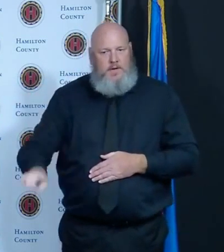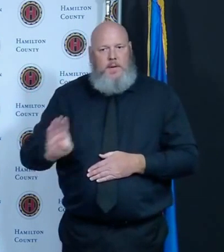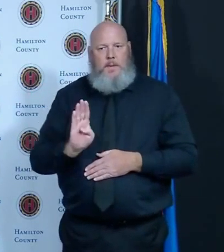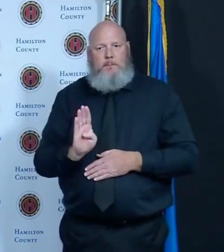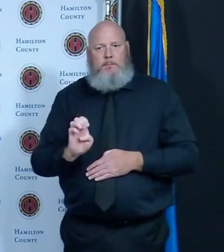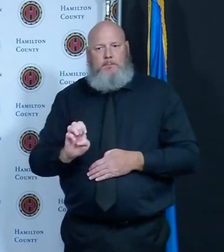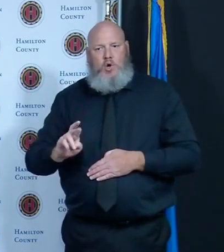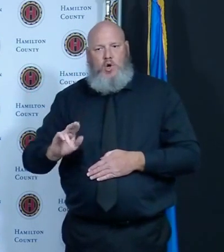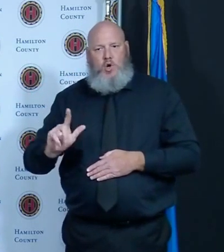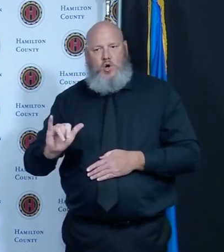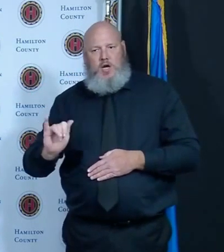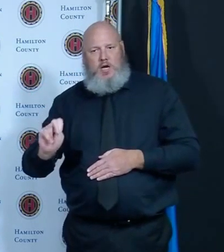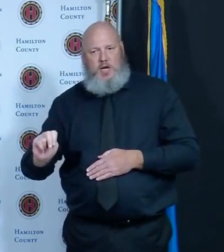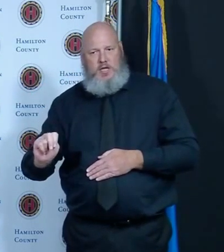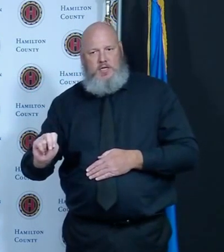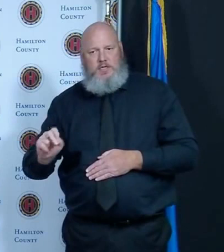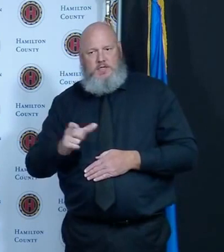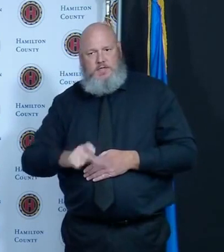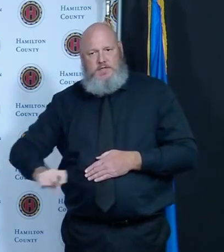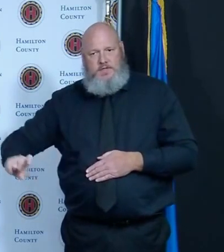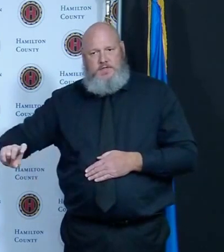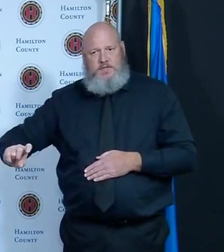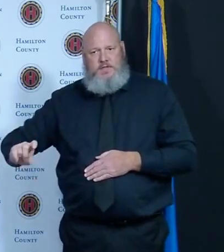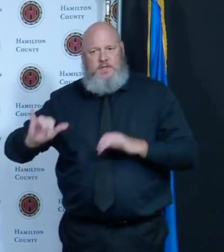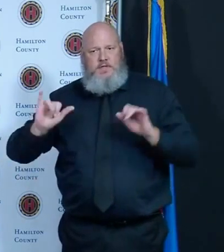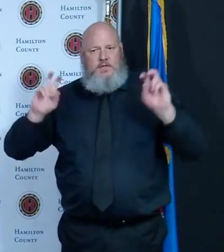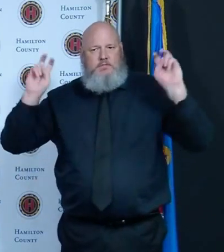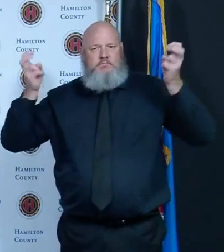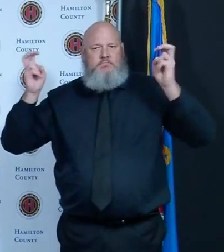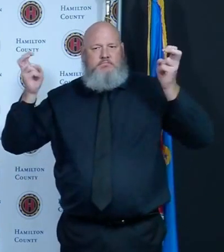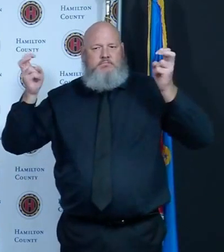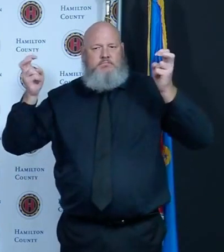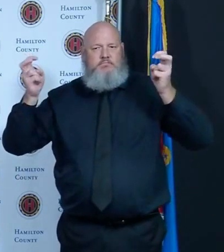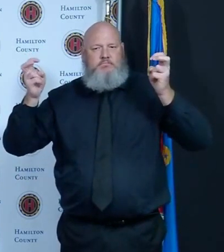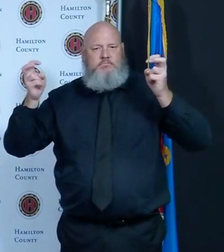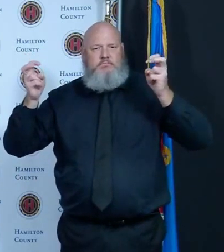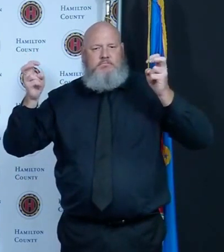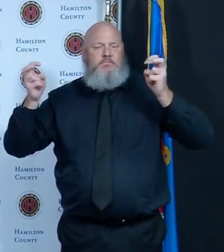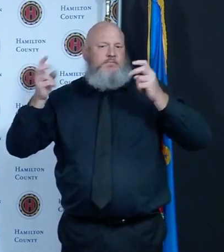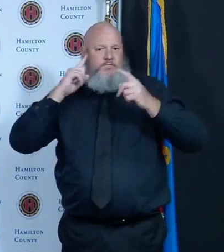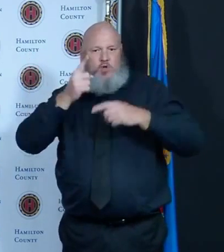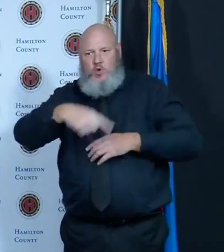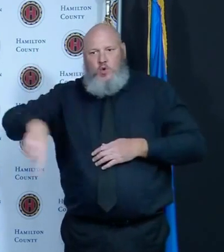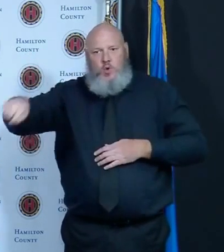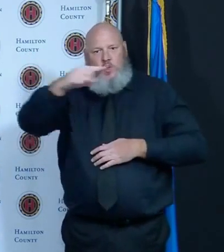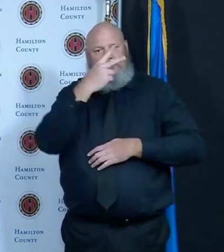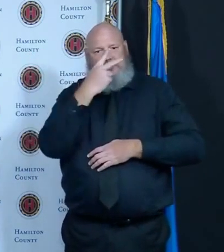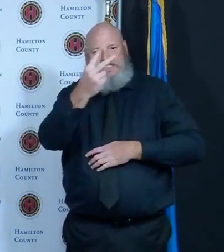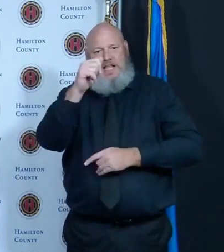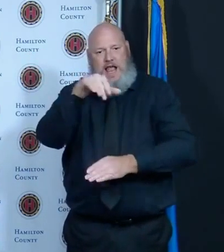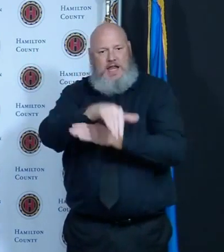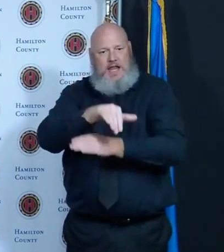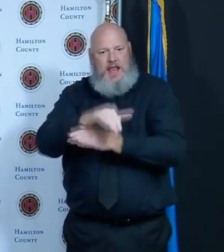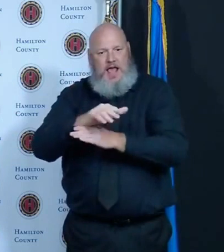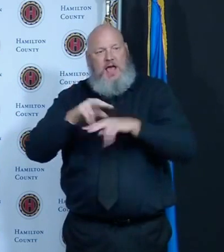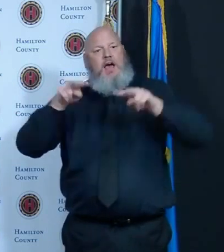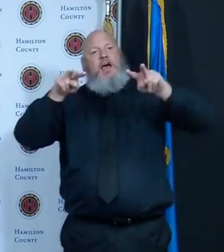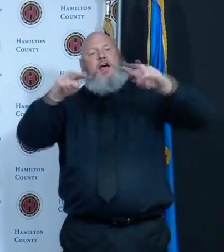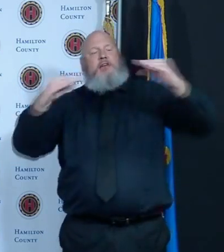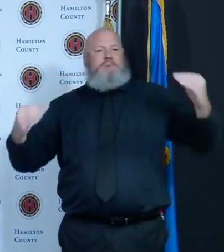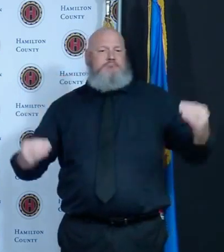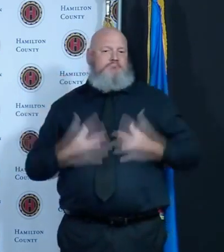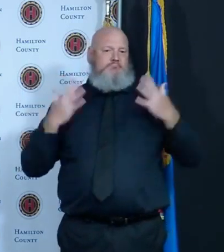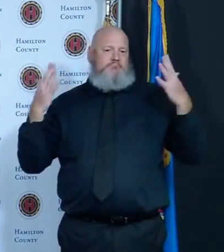this beautiful beacon of hope for our community as we support each other during the COVID-19 crisis.